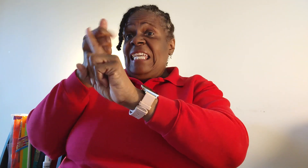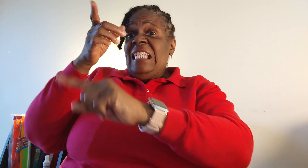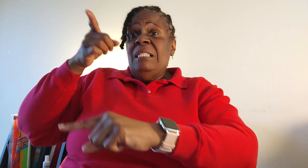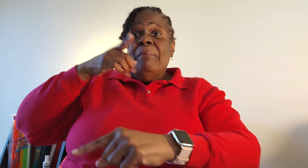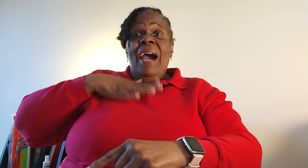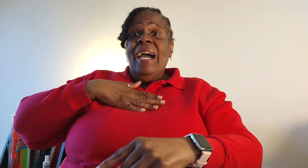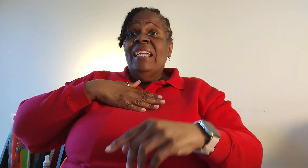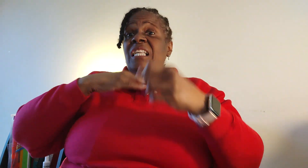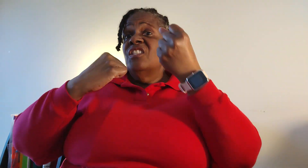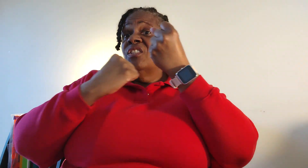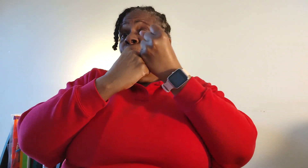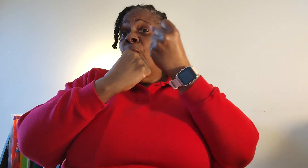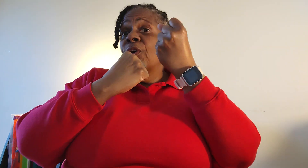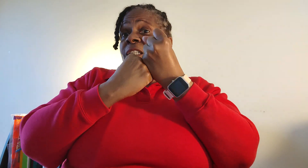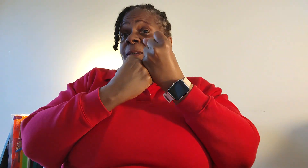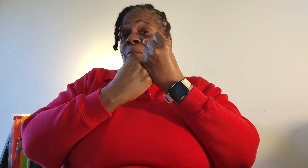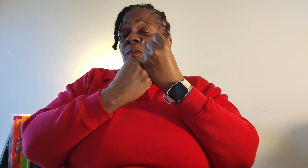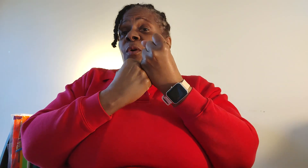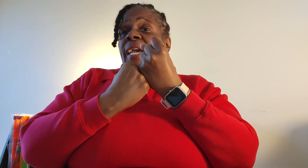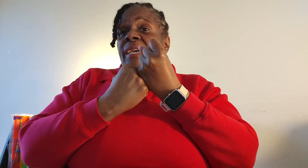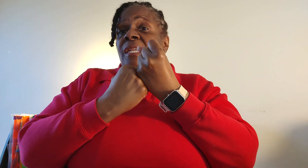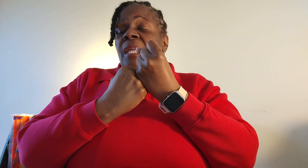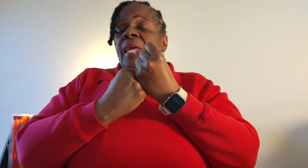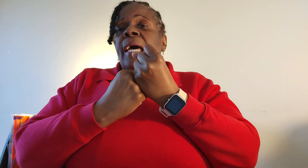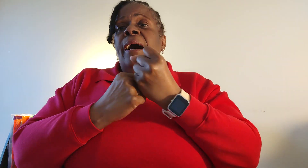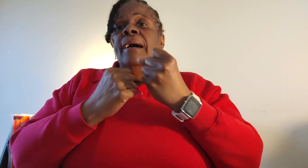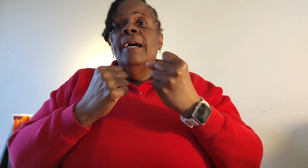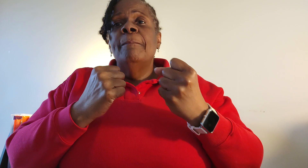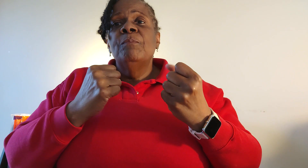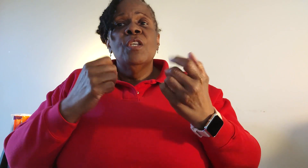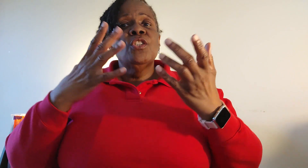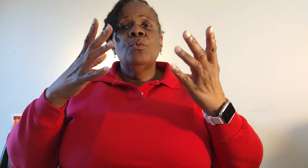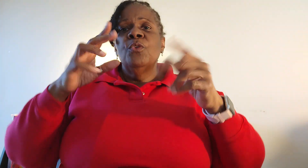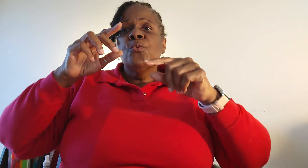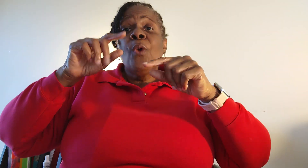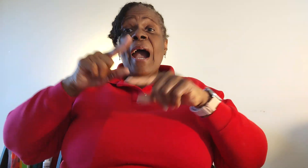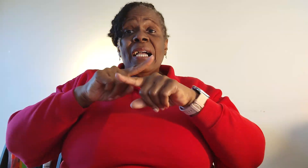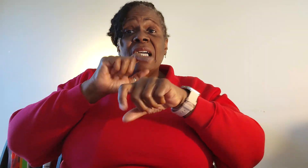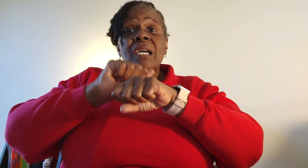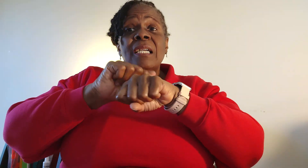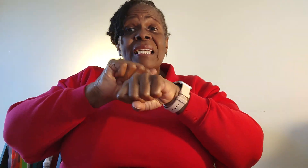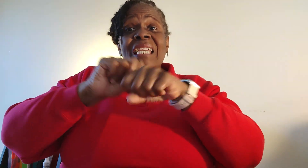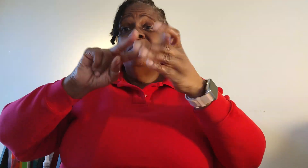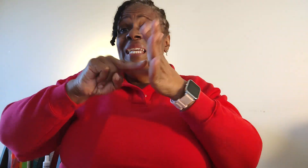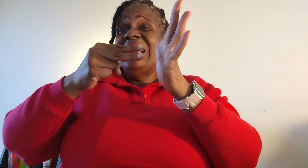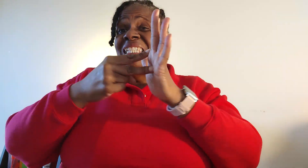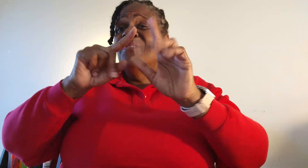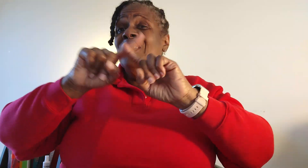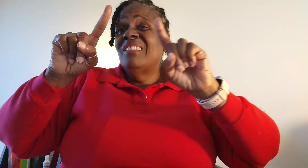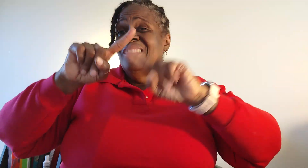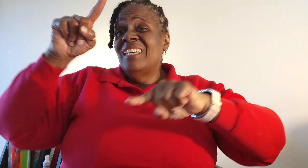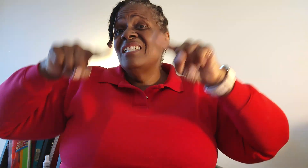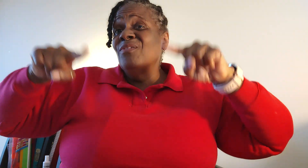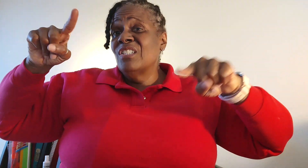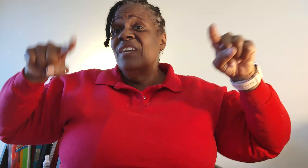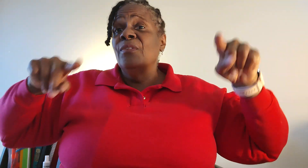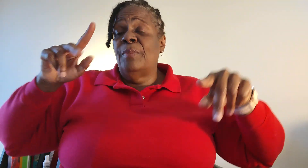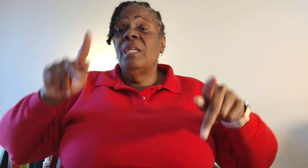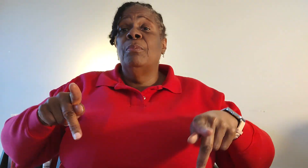he's my support. Okay. So rock can mean different things for different people,